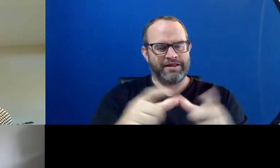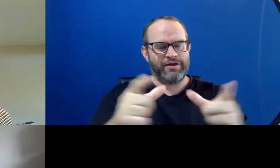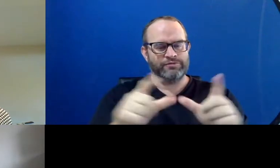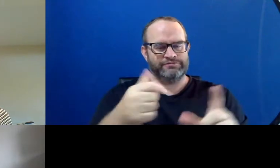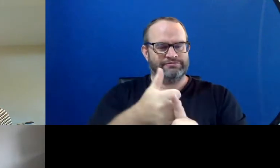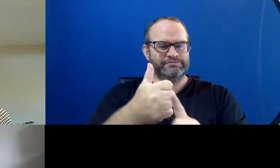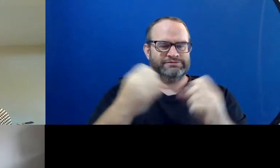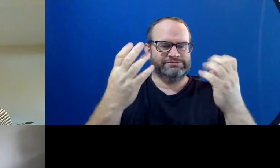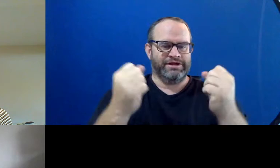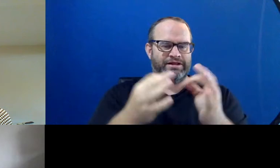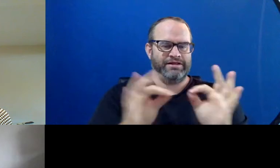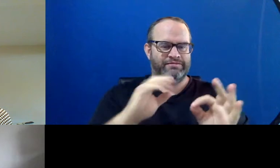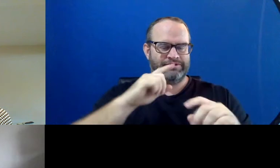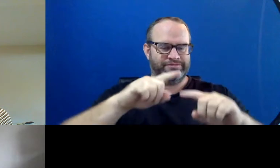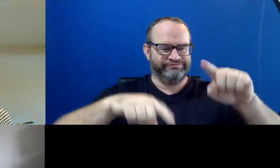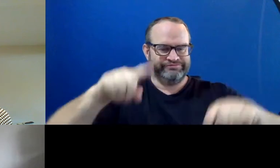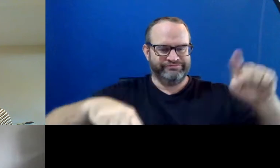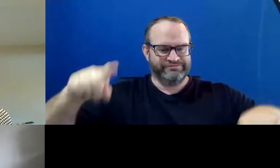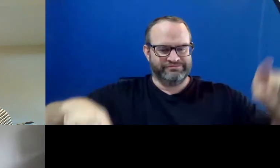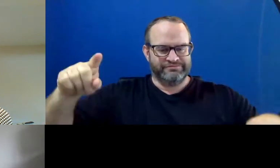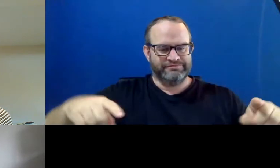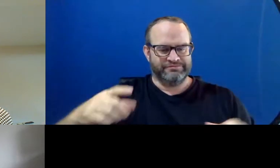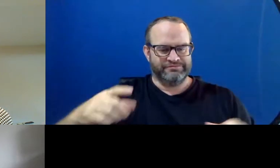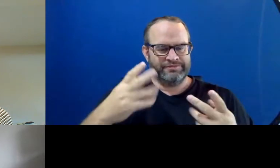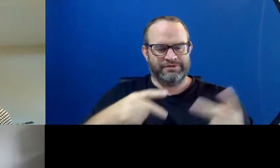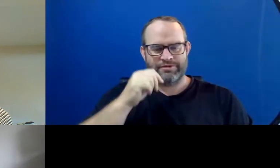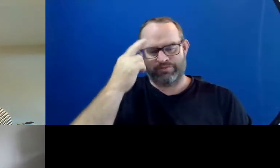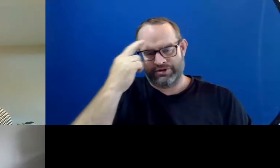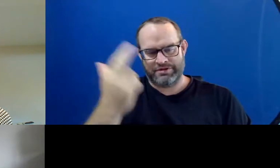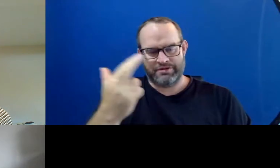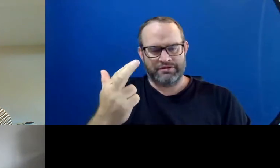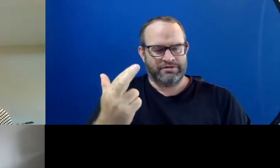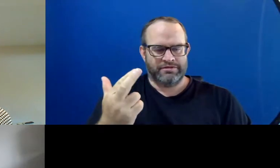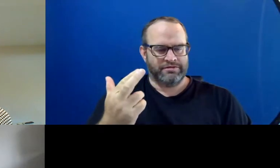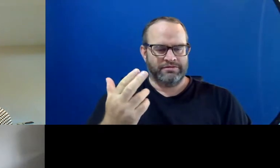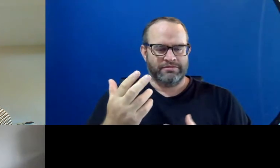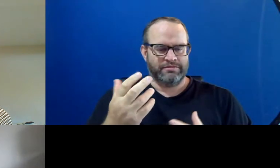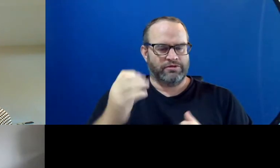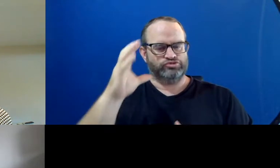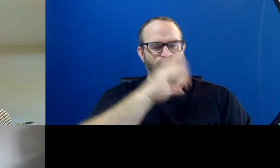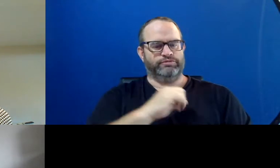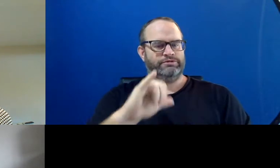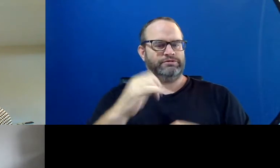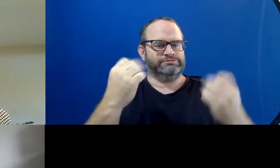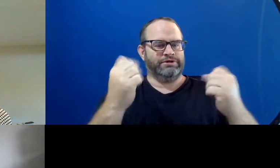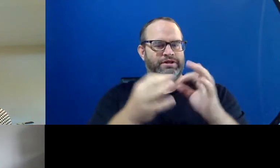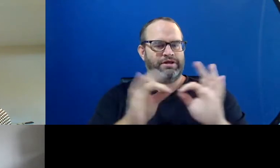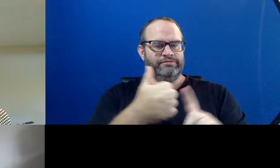And we are continuing to build stories in our program and work with other international sign languages.